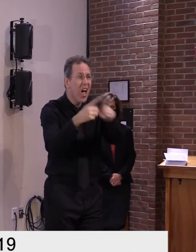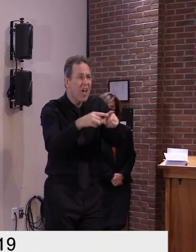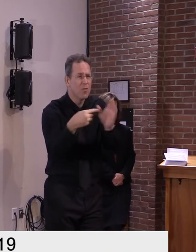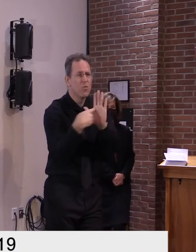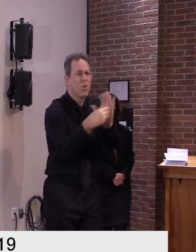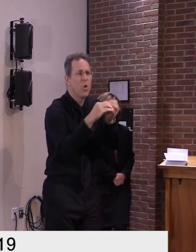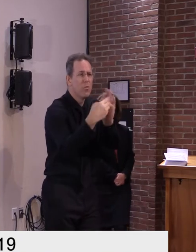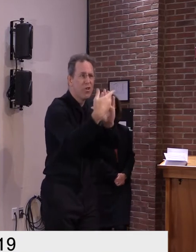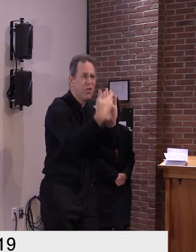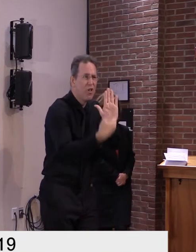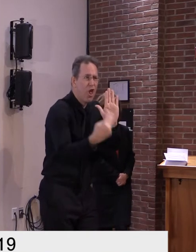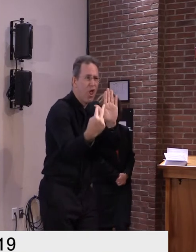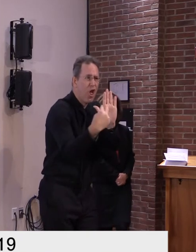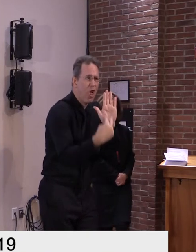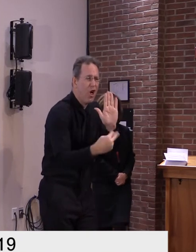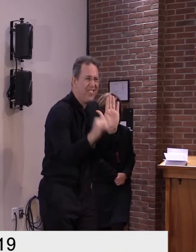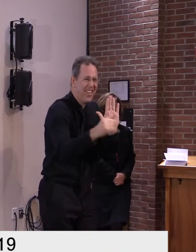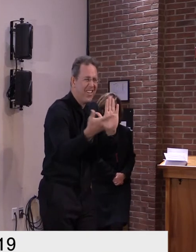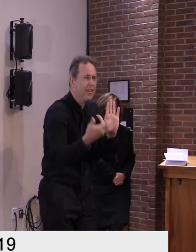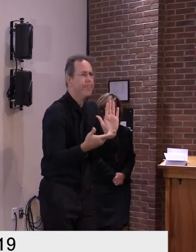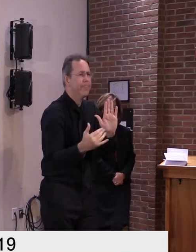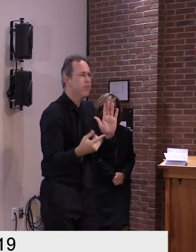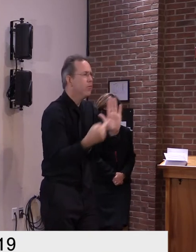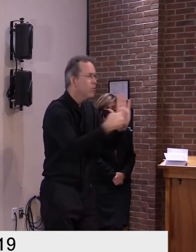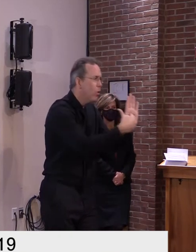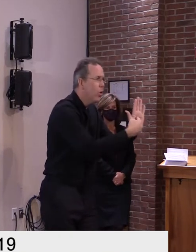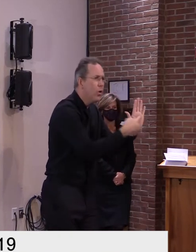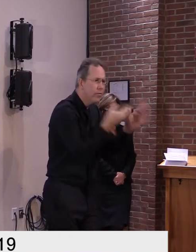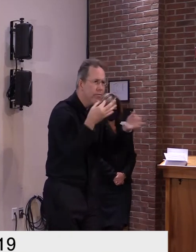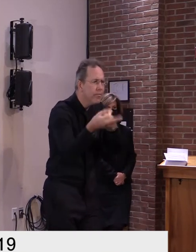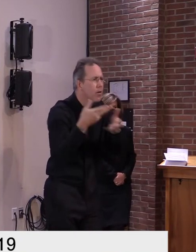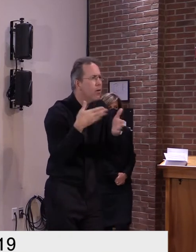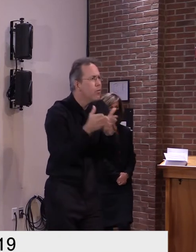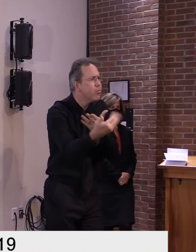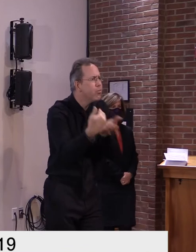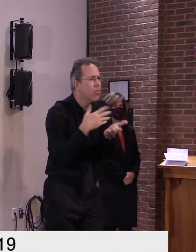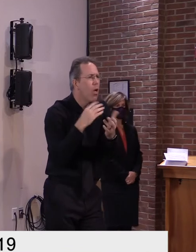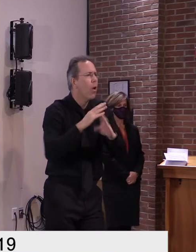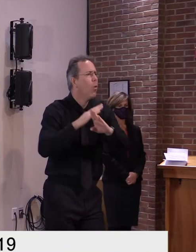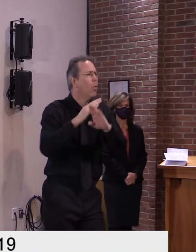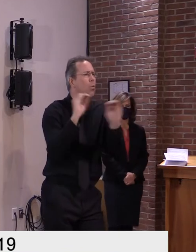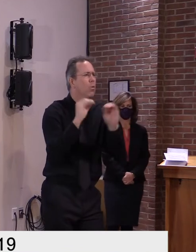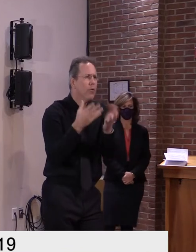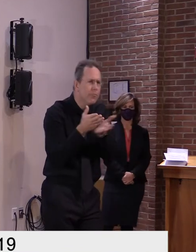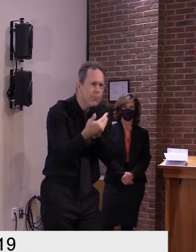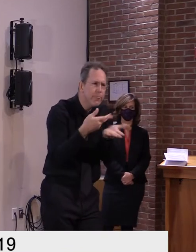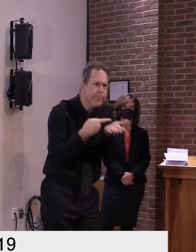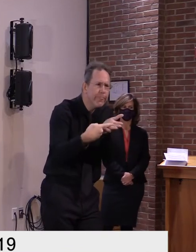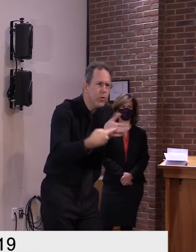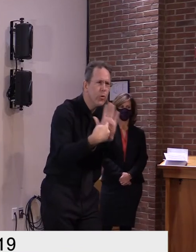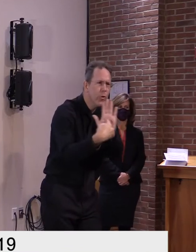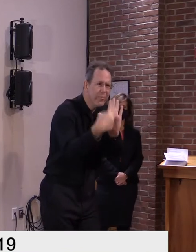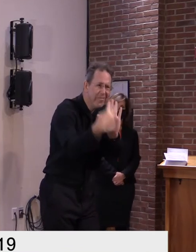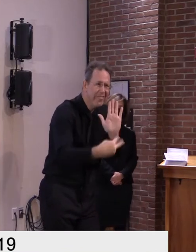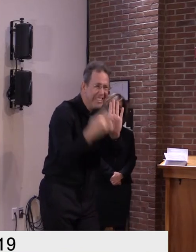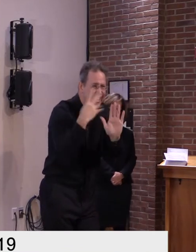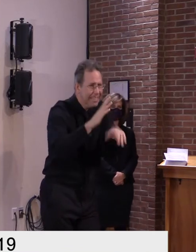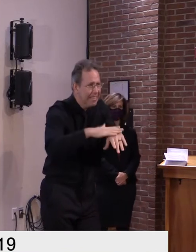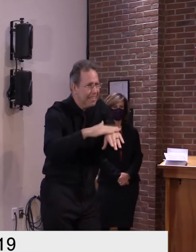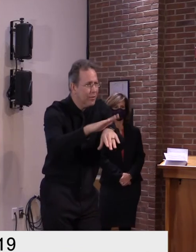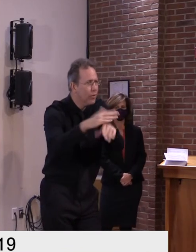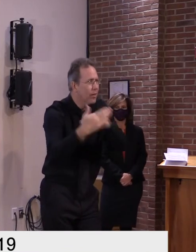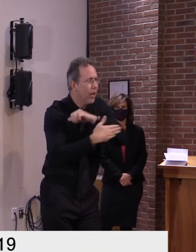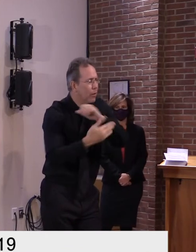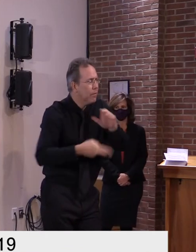of make sure that we keep them informed about various things that are happening in their area.